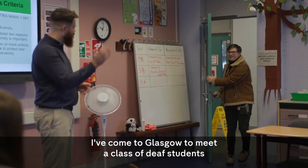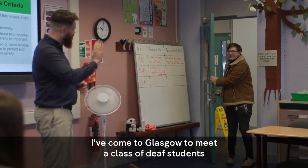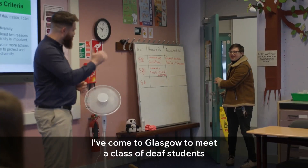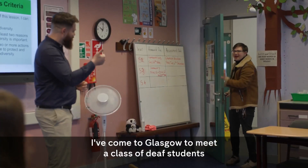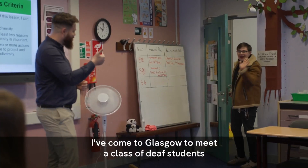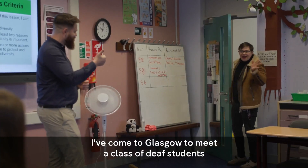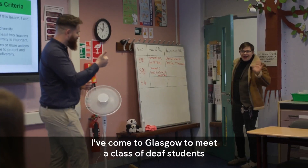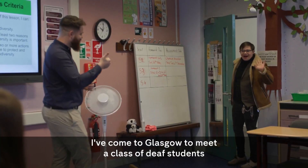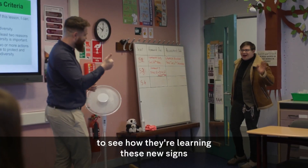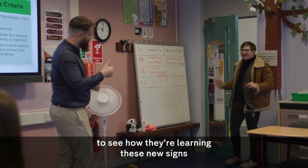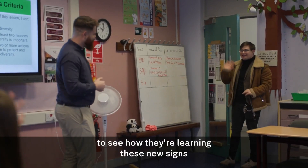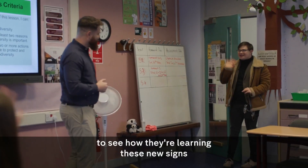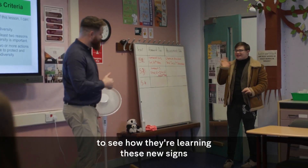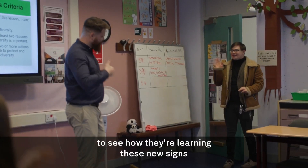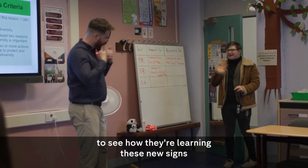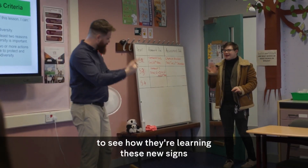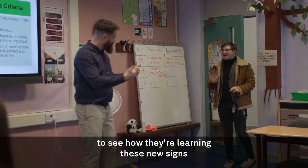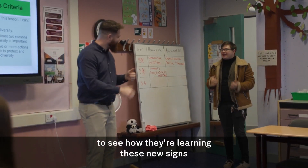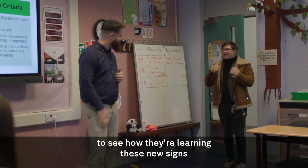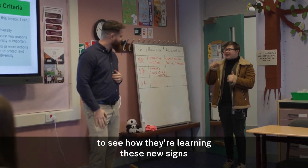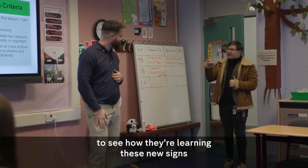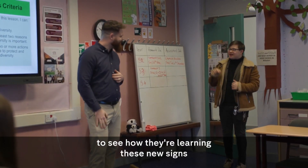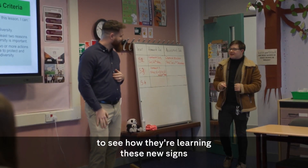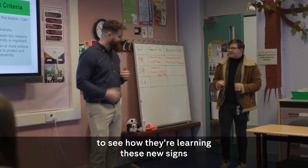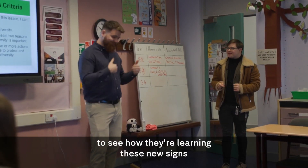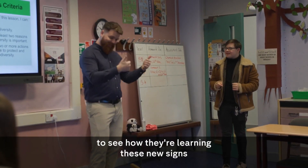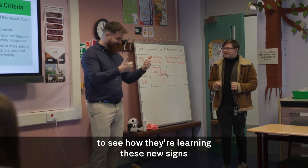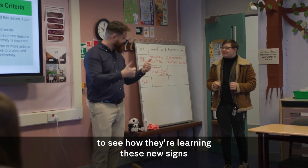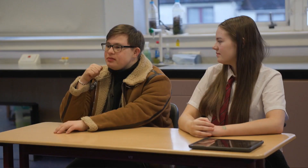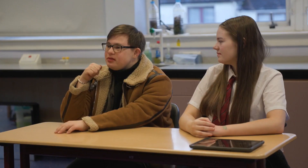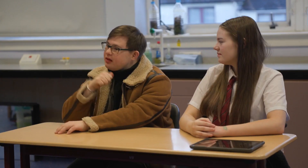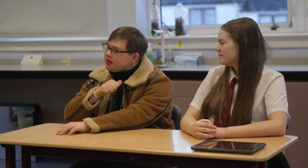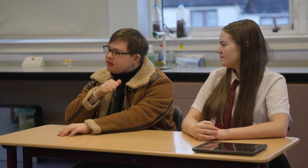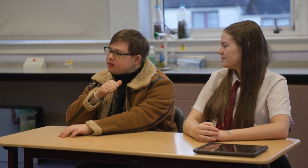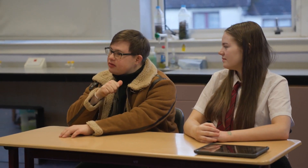deaf students to see how they are learning these new signs.